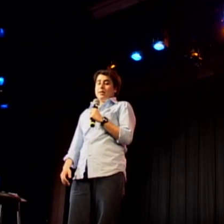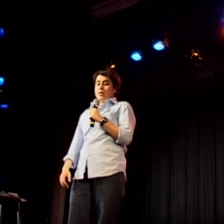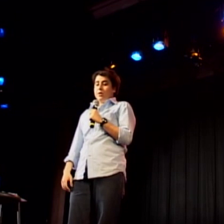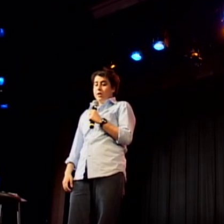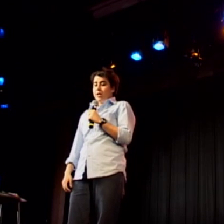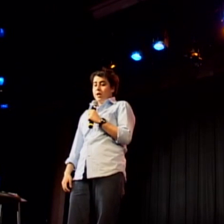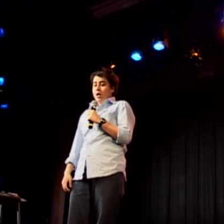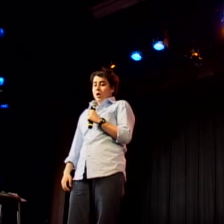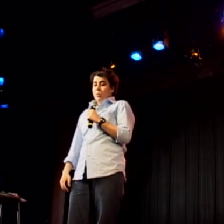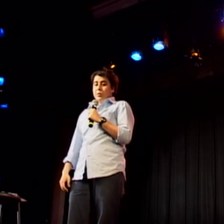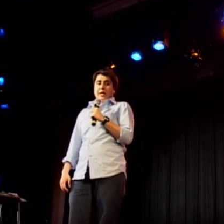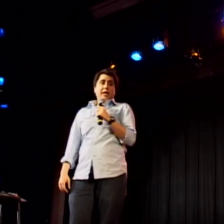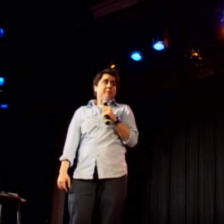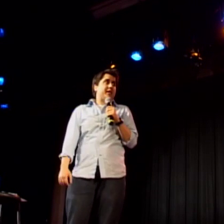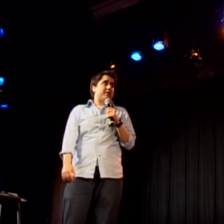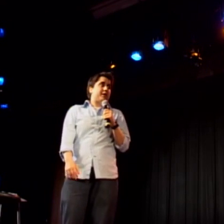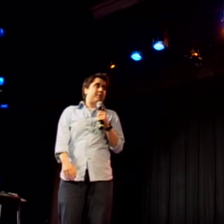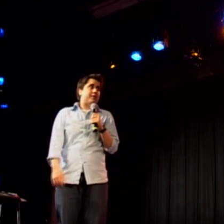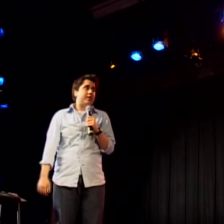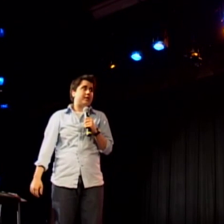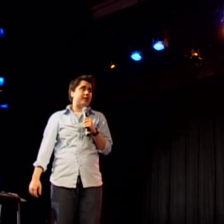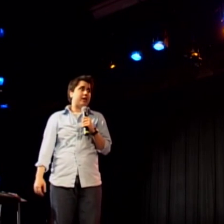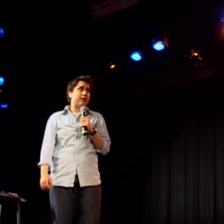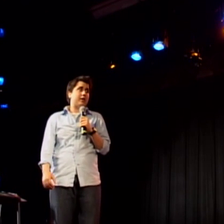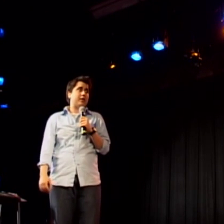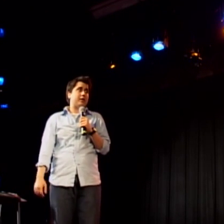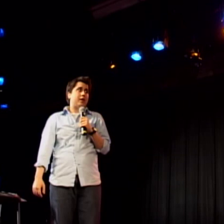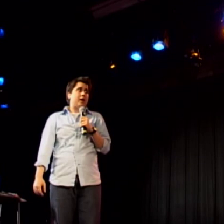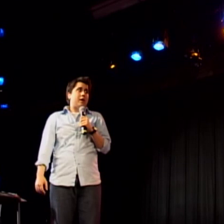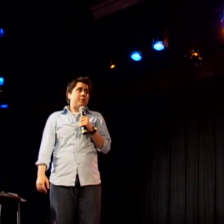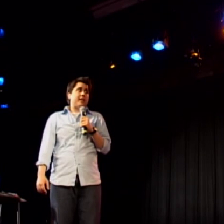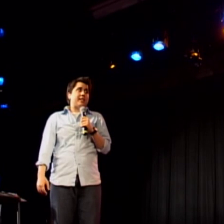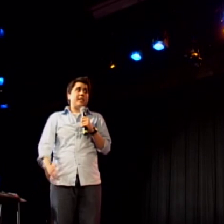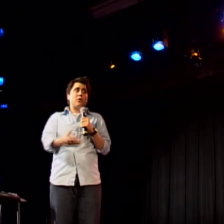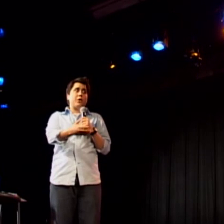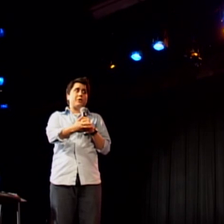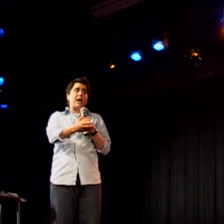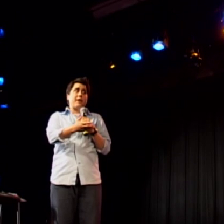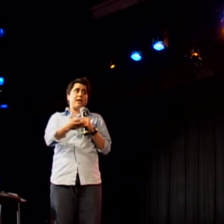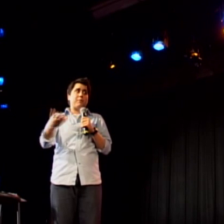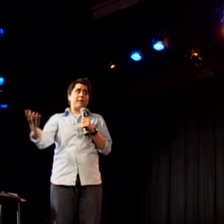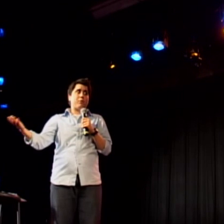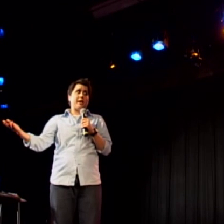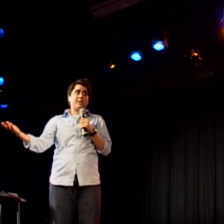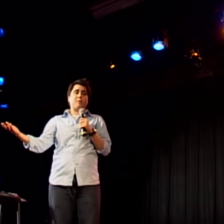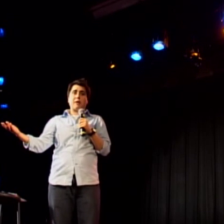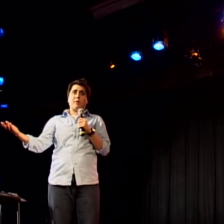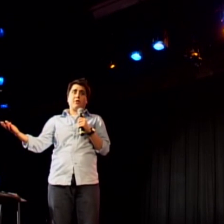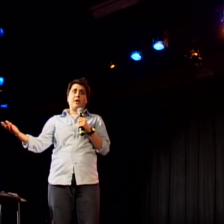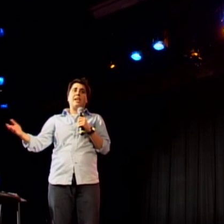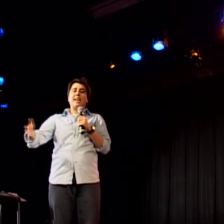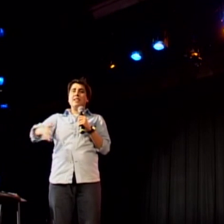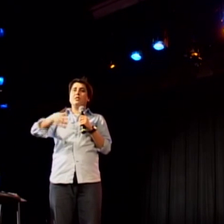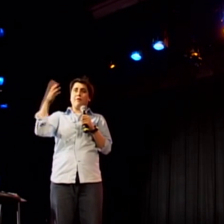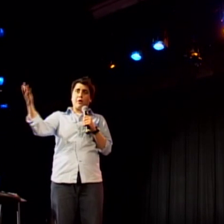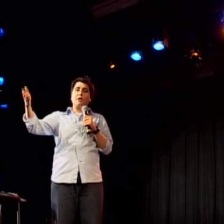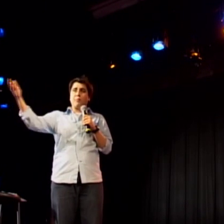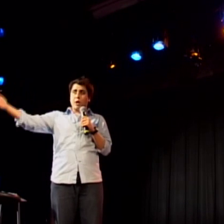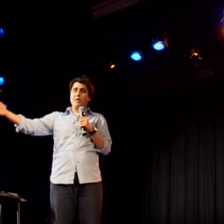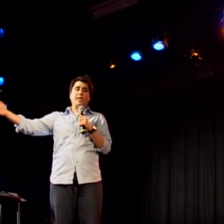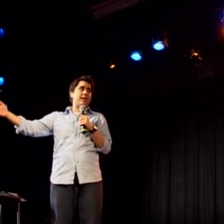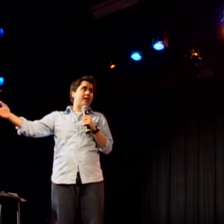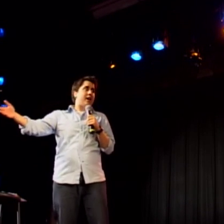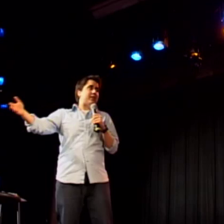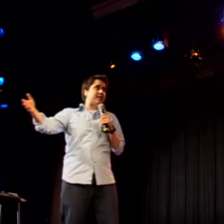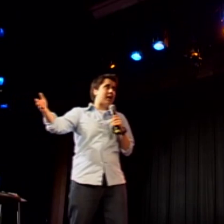Yeah. So, which was kind of mean of him to tell her. Because he's the one who taught me how to play pranks on my mother. He is the